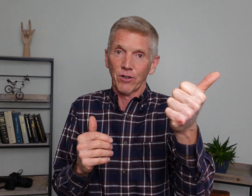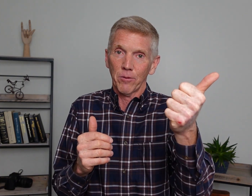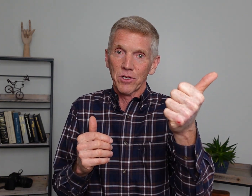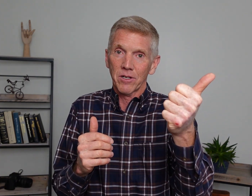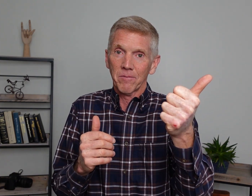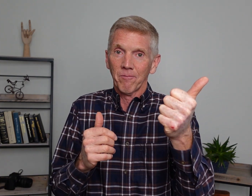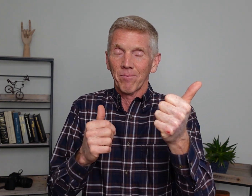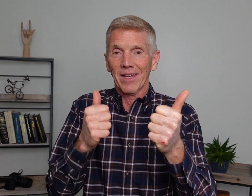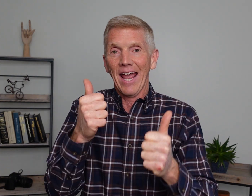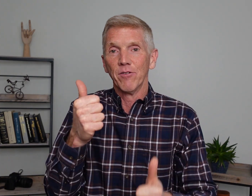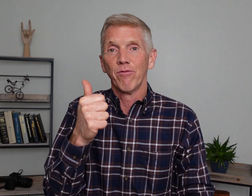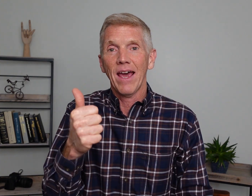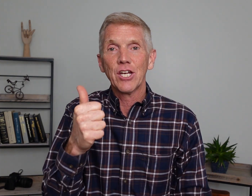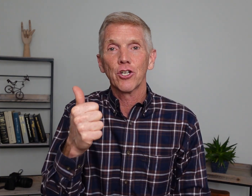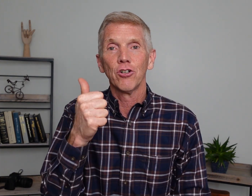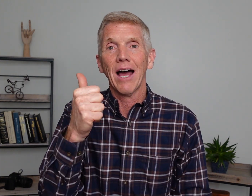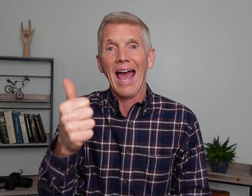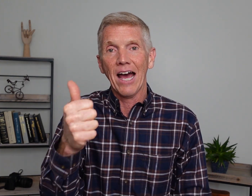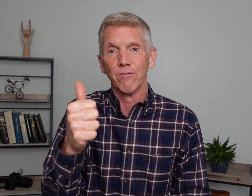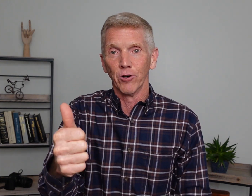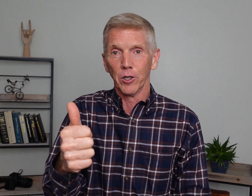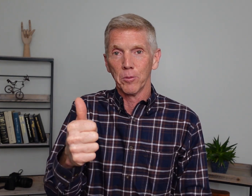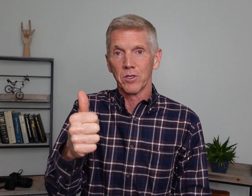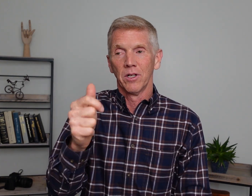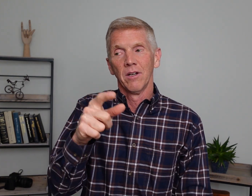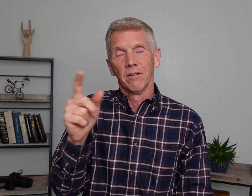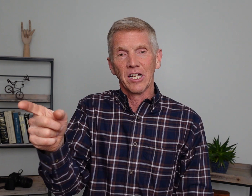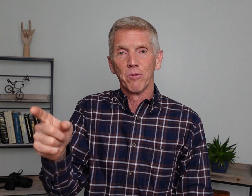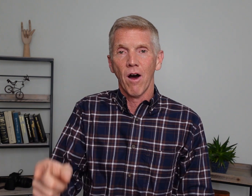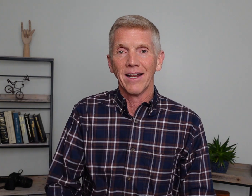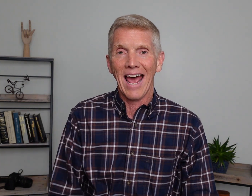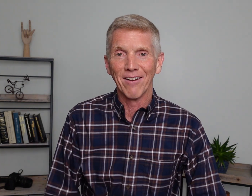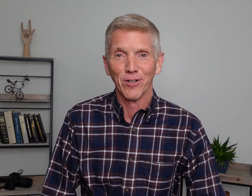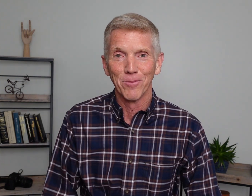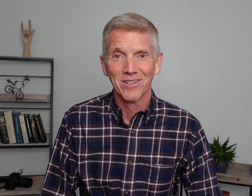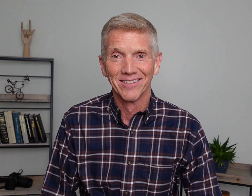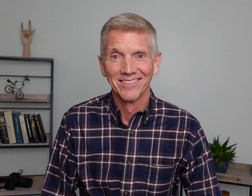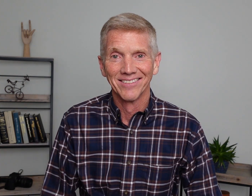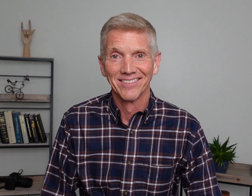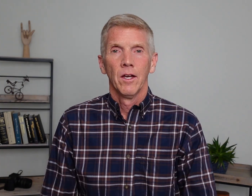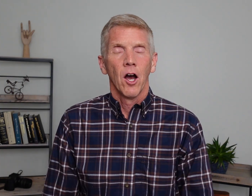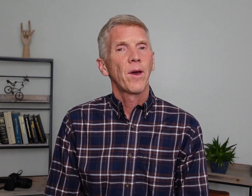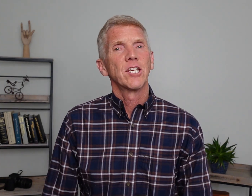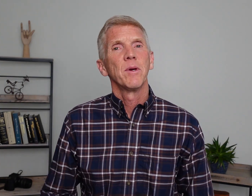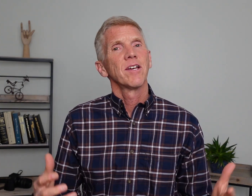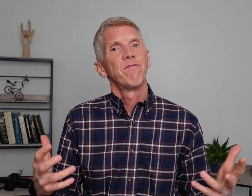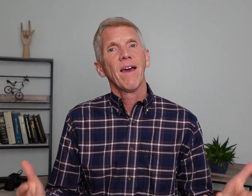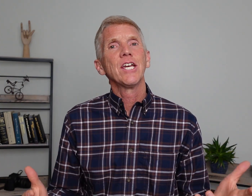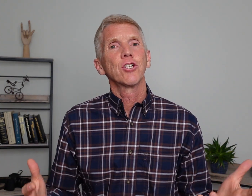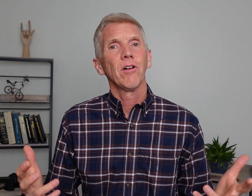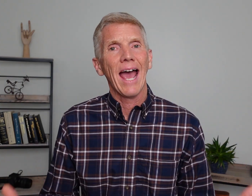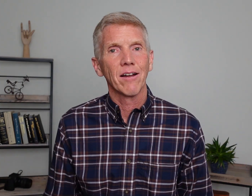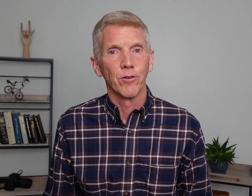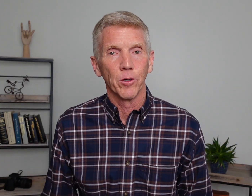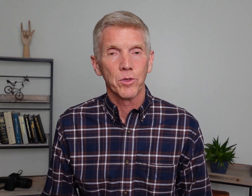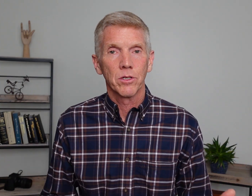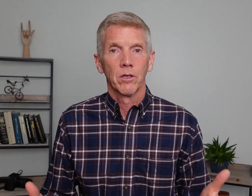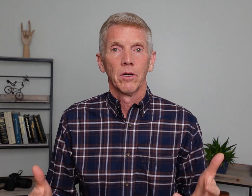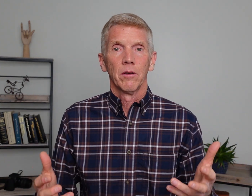verbs and facial adverbs. Let's move on to adverbs. Okay, so we said facial adverbs.